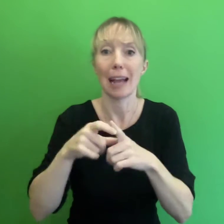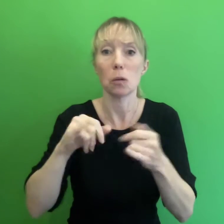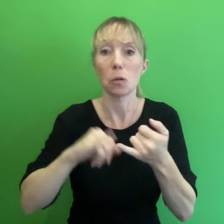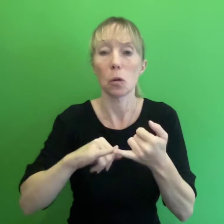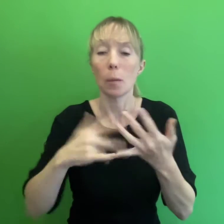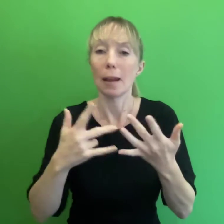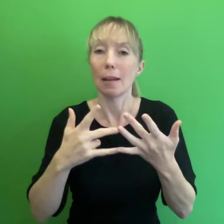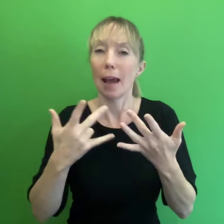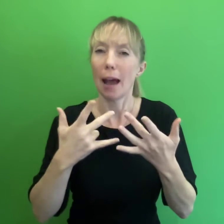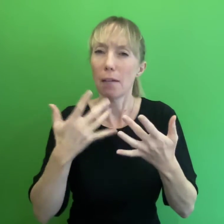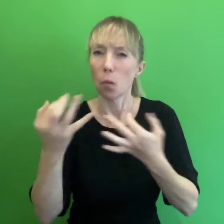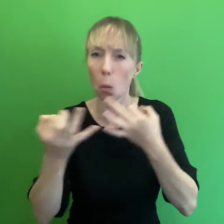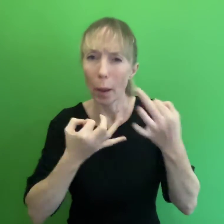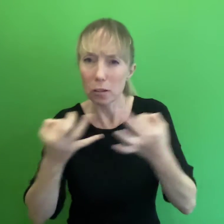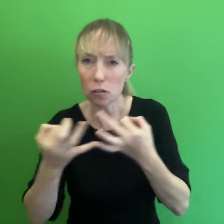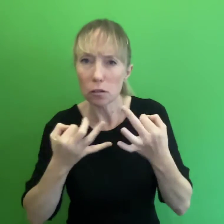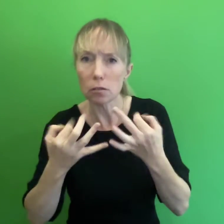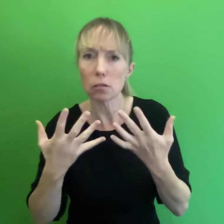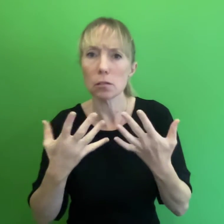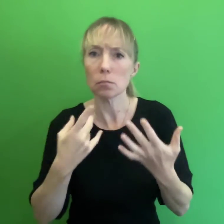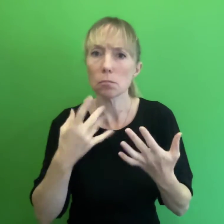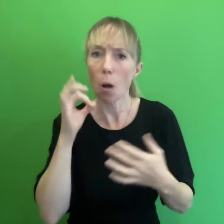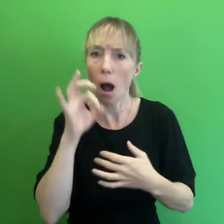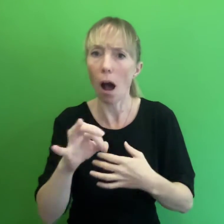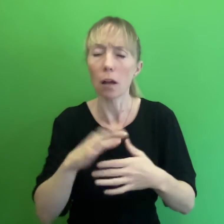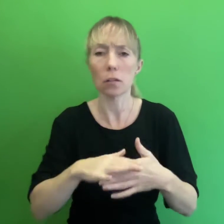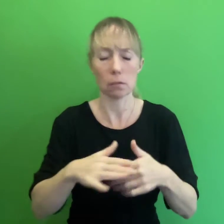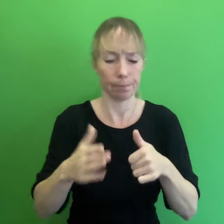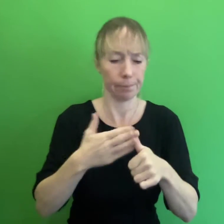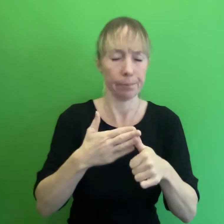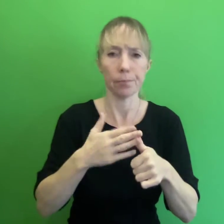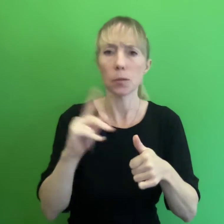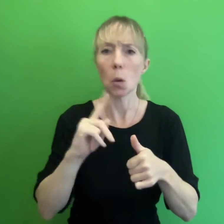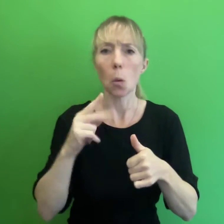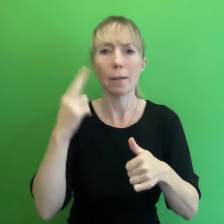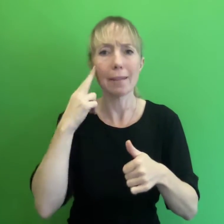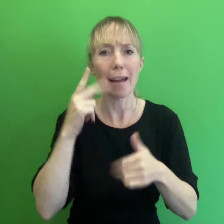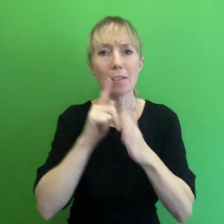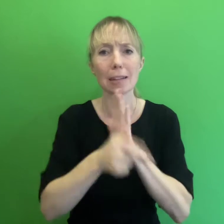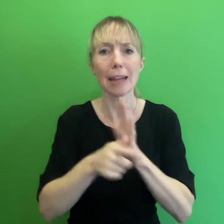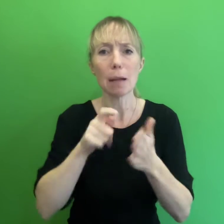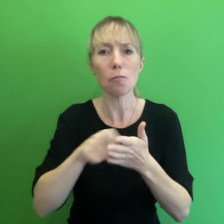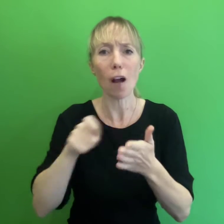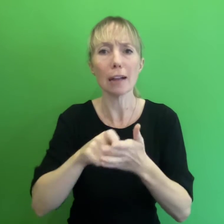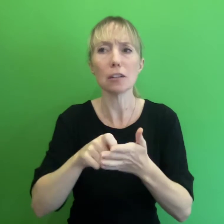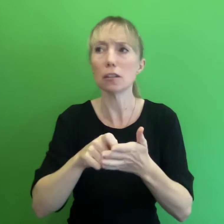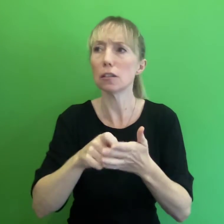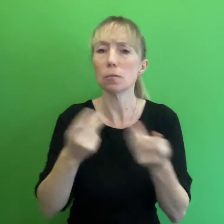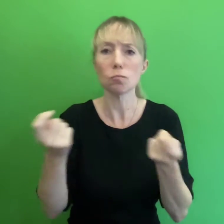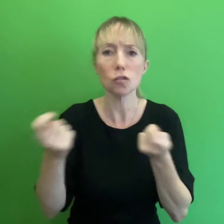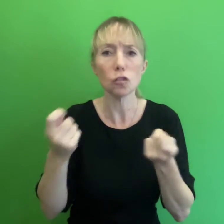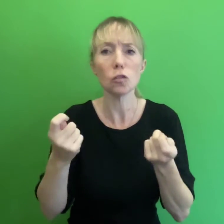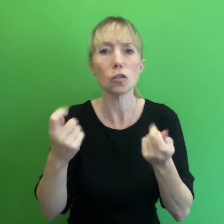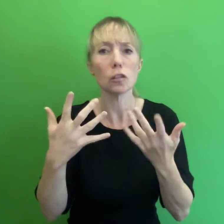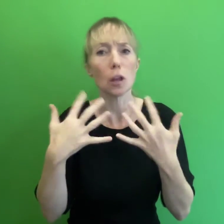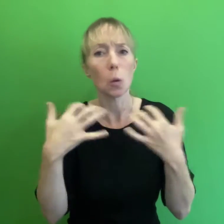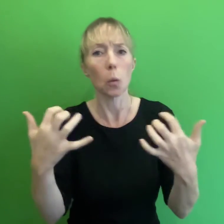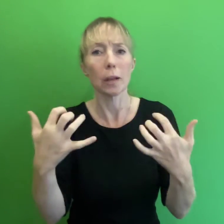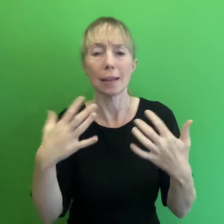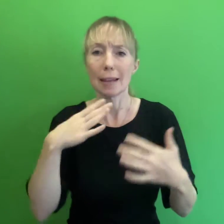were: 1. What do deaf and disabled writers, producers and audiences need to access literature events, and what